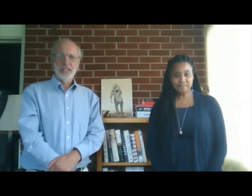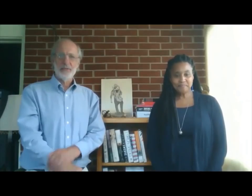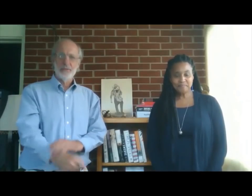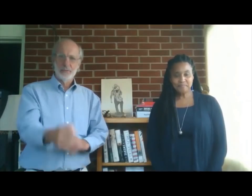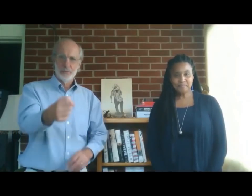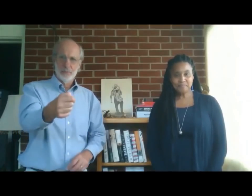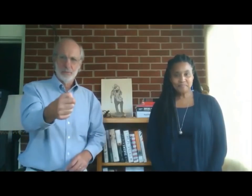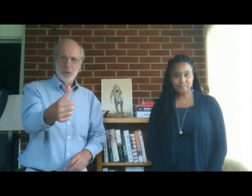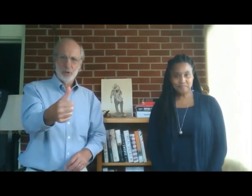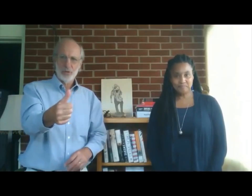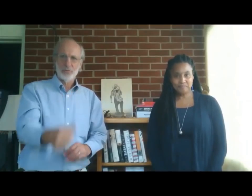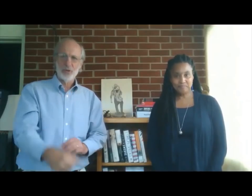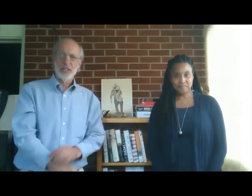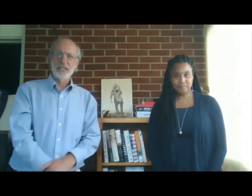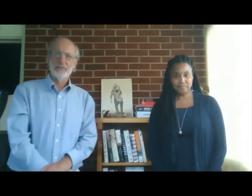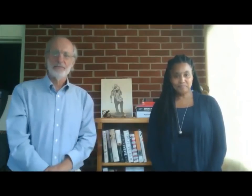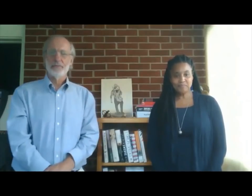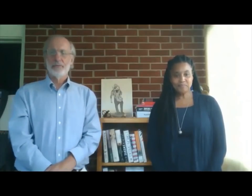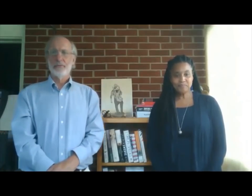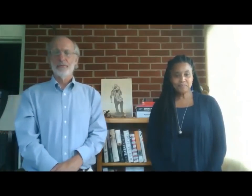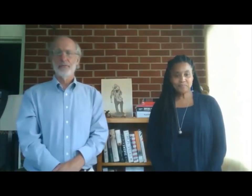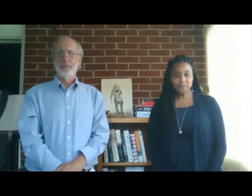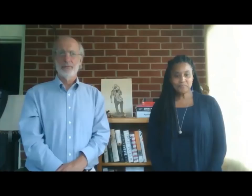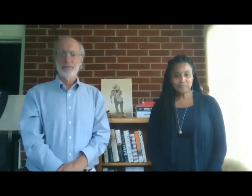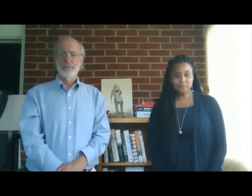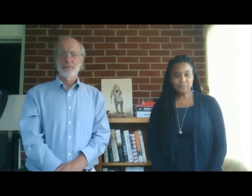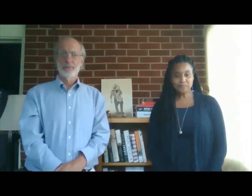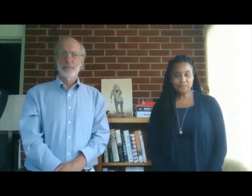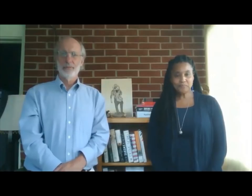You ready? Marble. Go ahead.